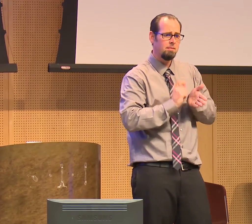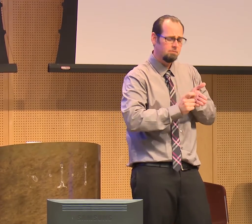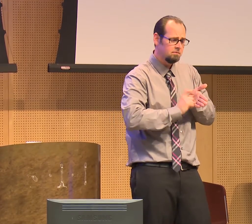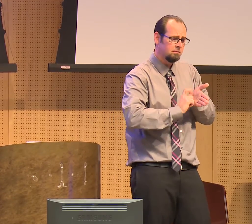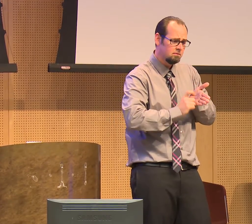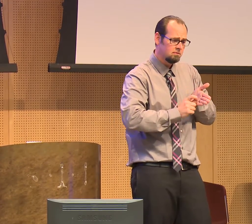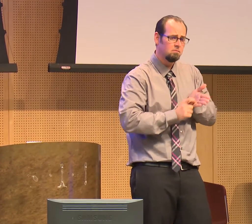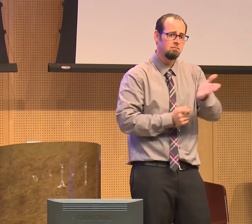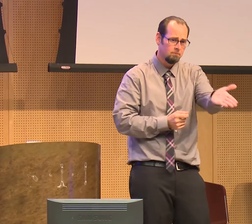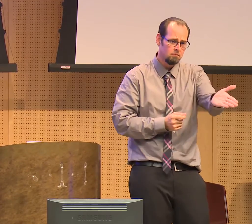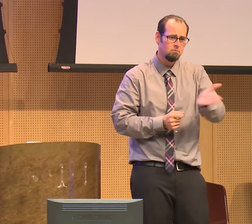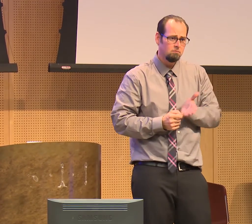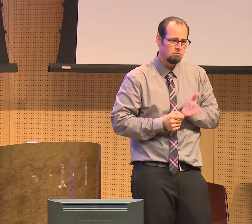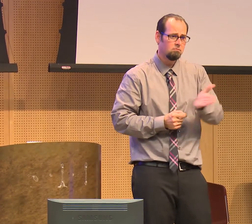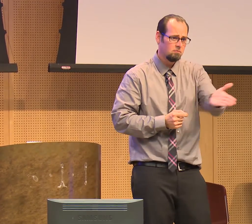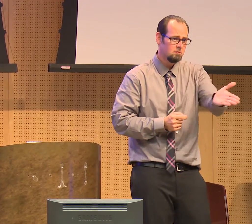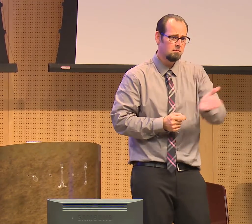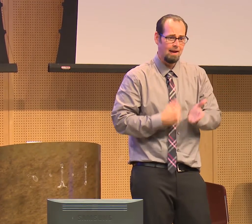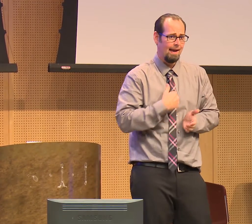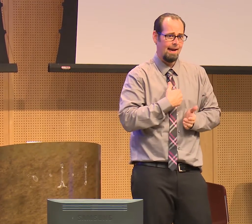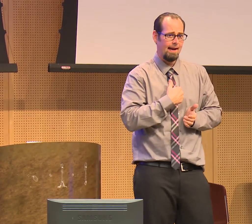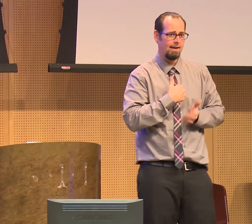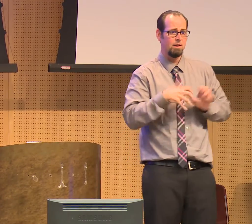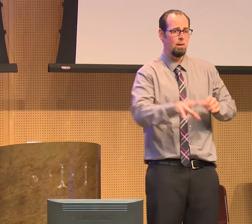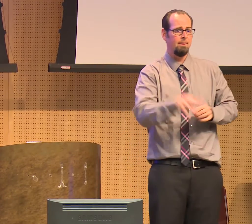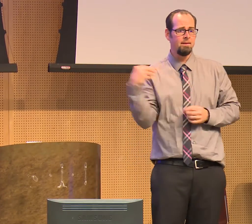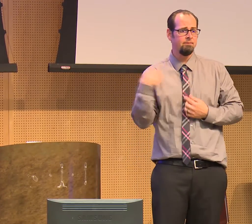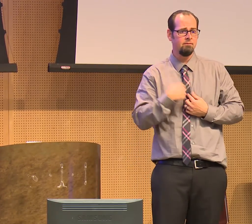And he put up with that. We wrote back and forth.